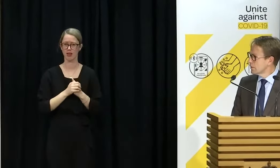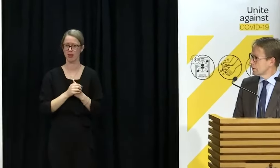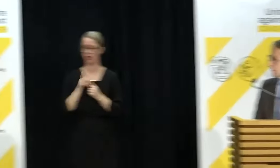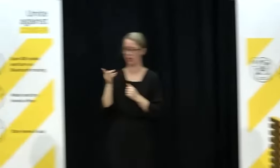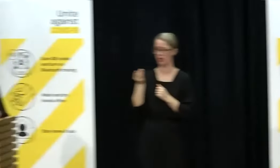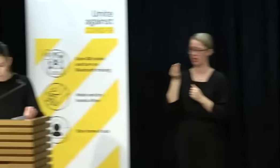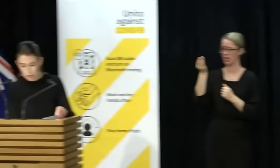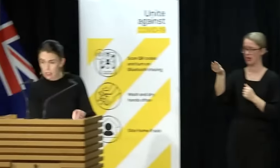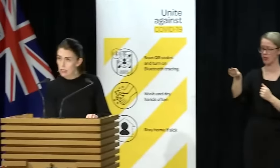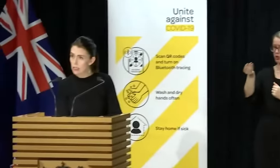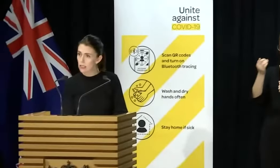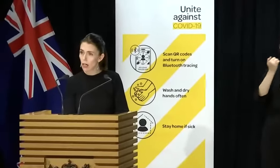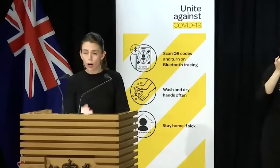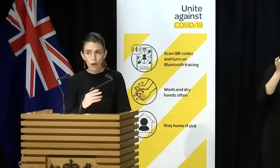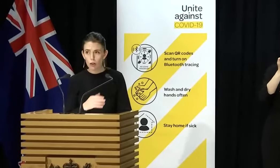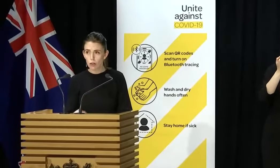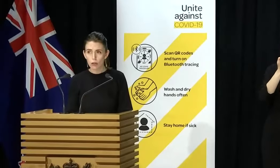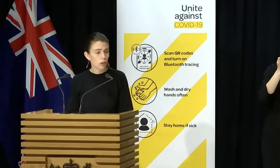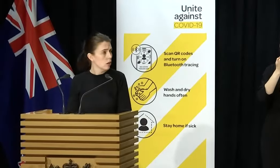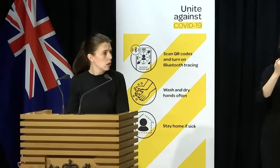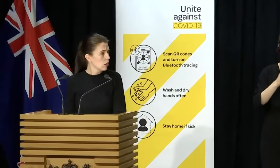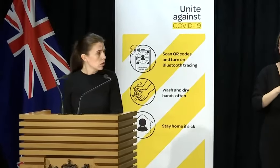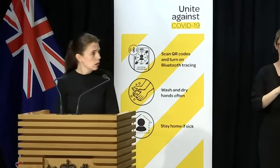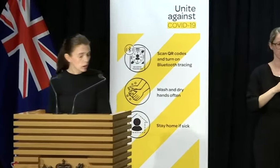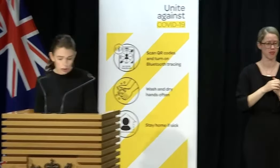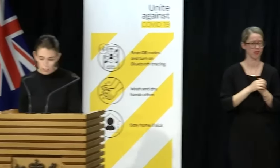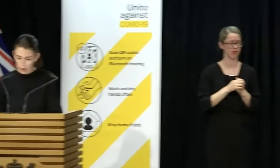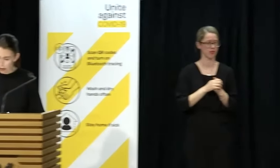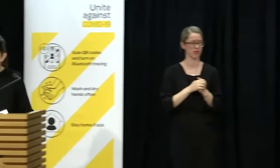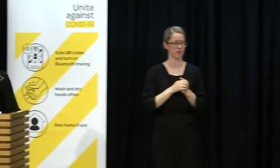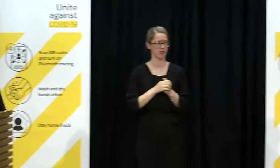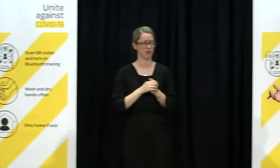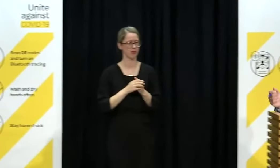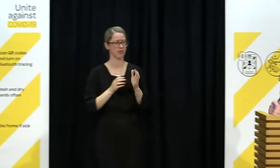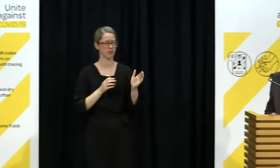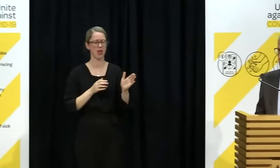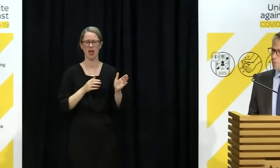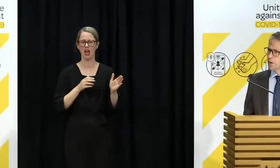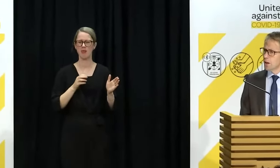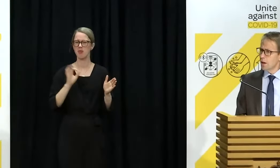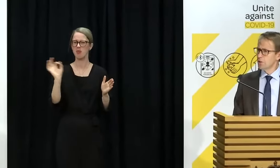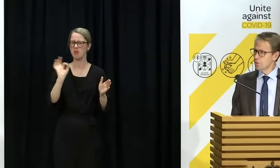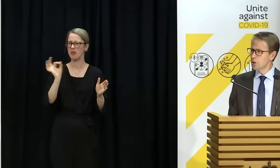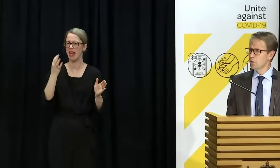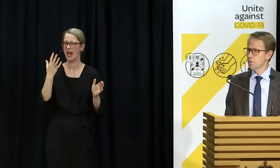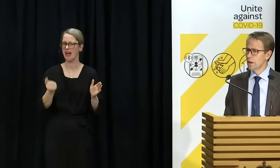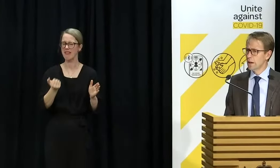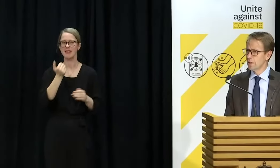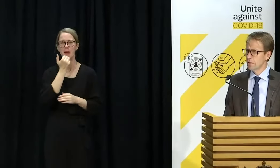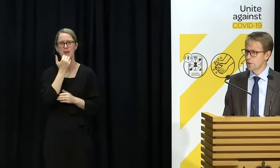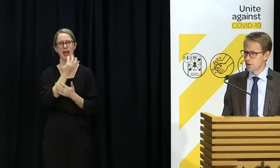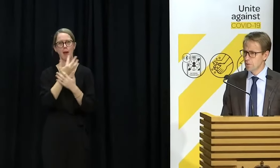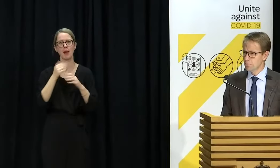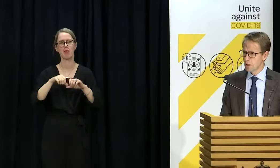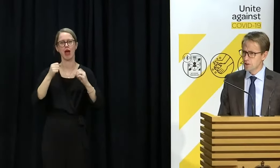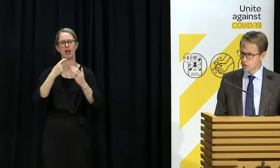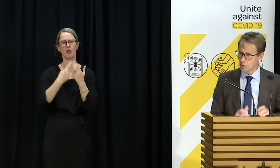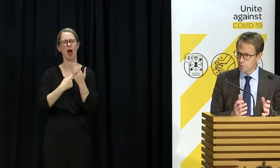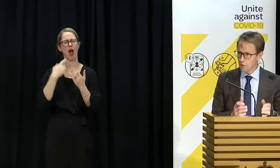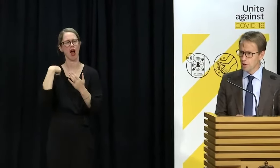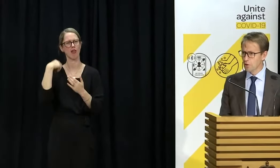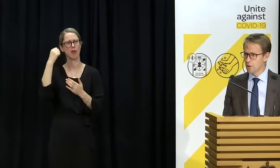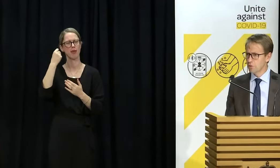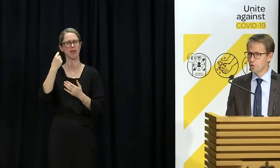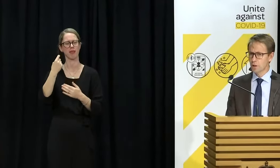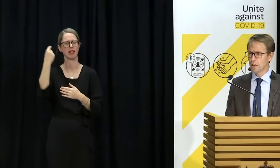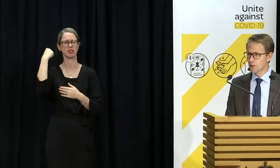you with some of those numbers? I gave an indication we were getting enough. I haven't got the numbers, but I do recall this time last year,